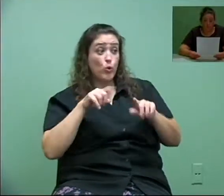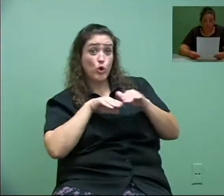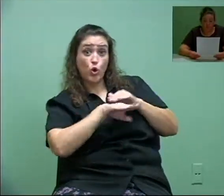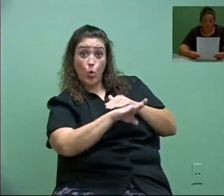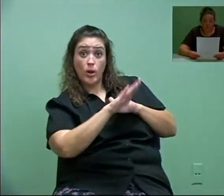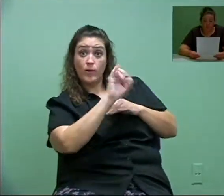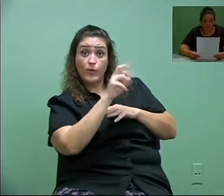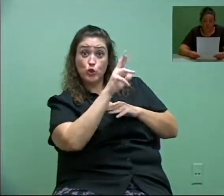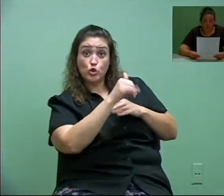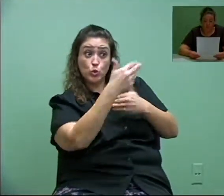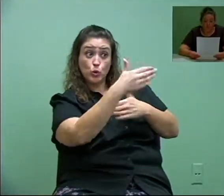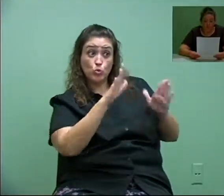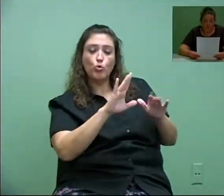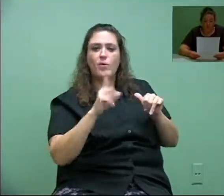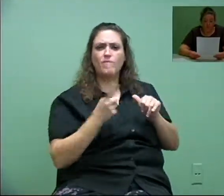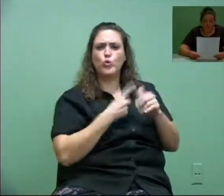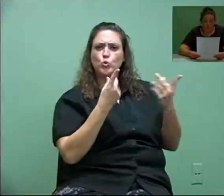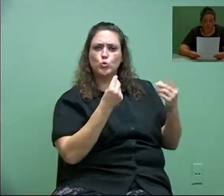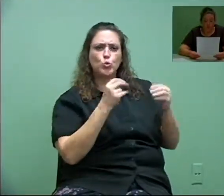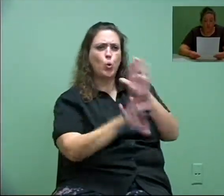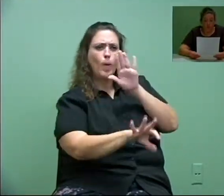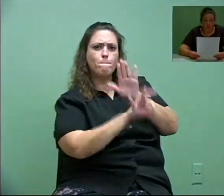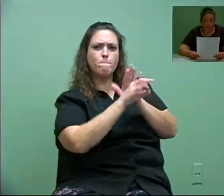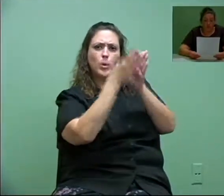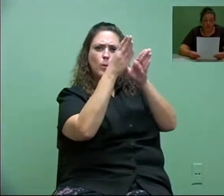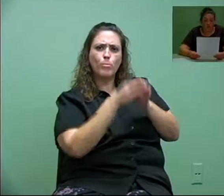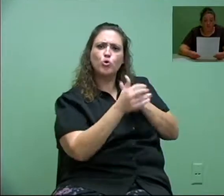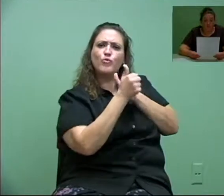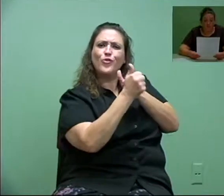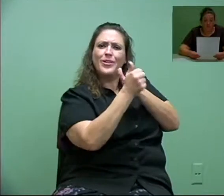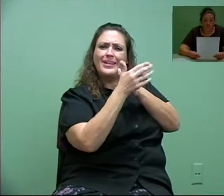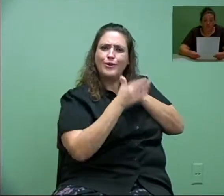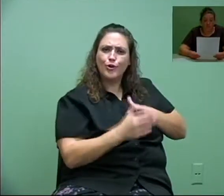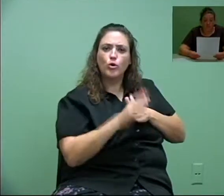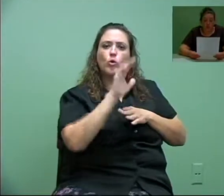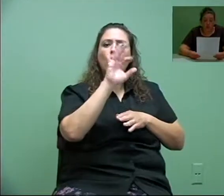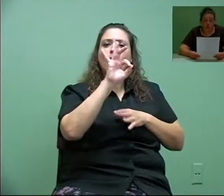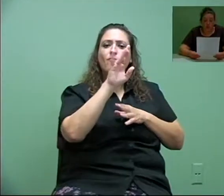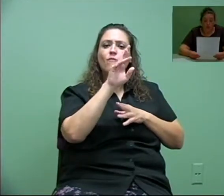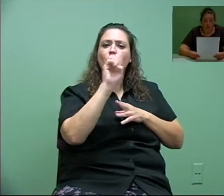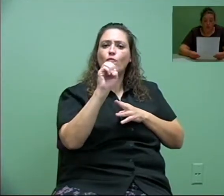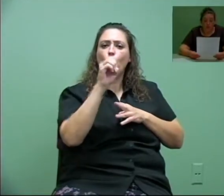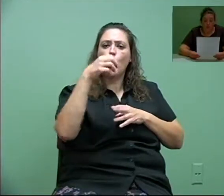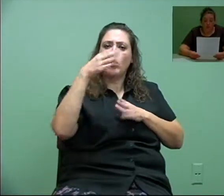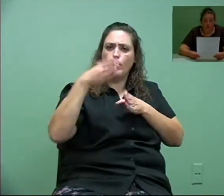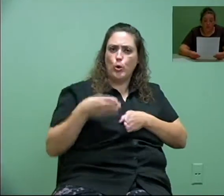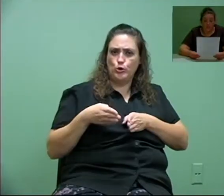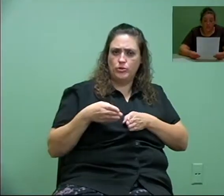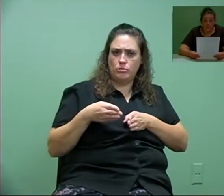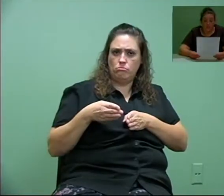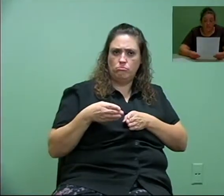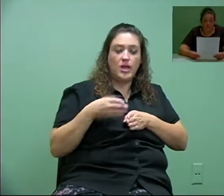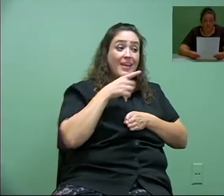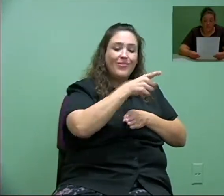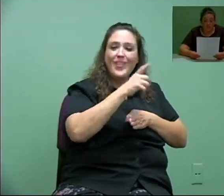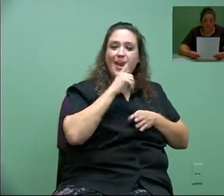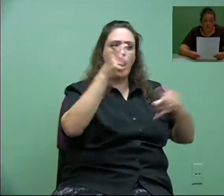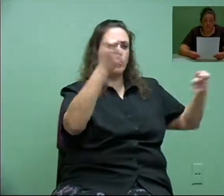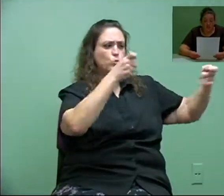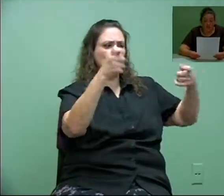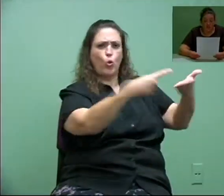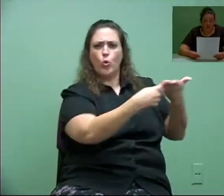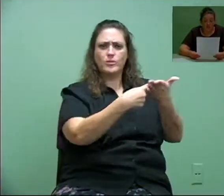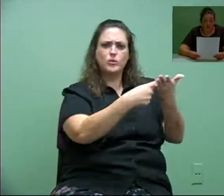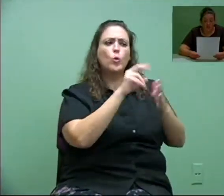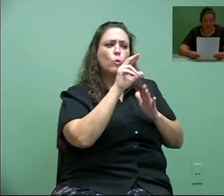jury foreperson. The foreperson should not dominate the jury's discussion, but rather should facilitate the discussion